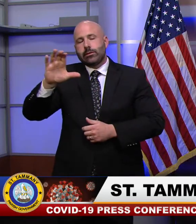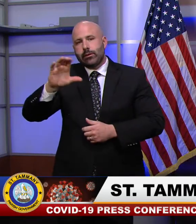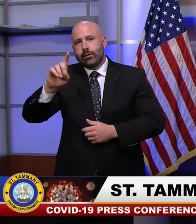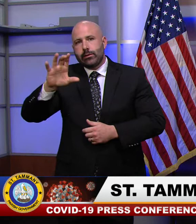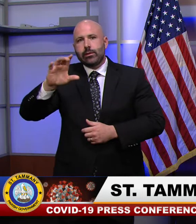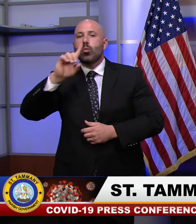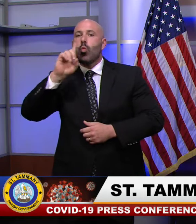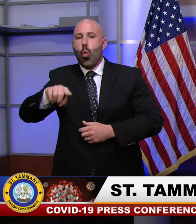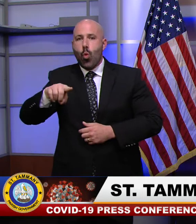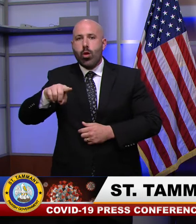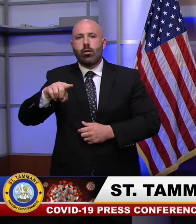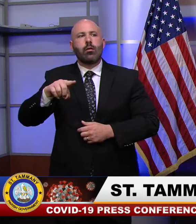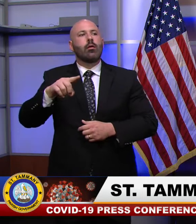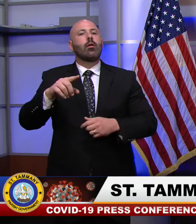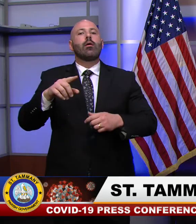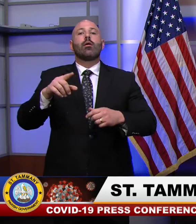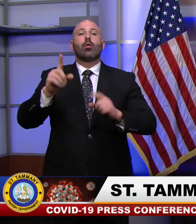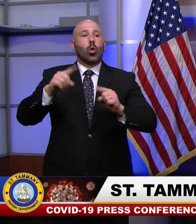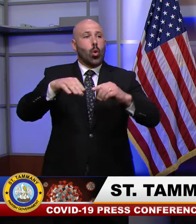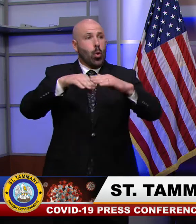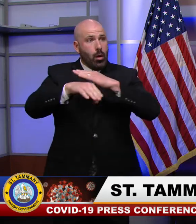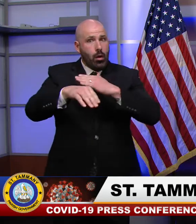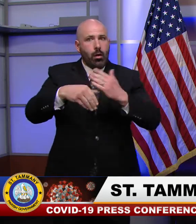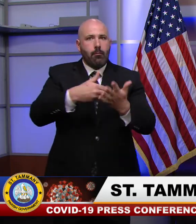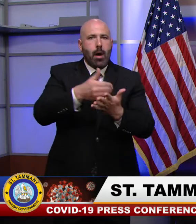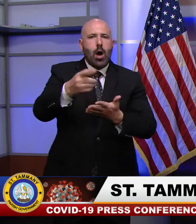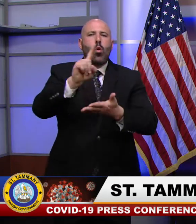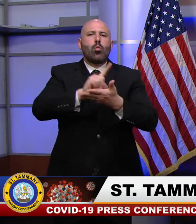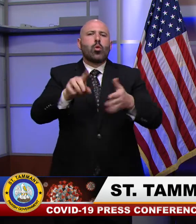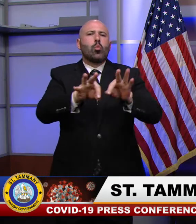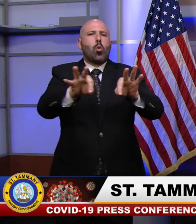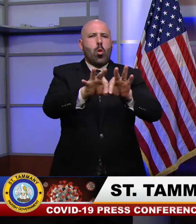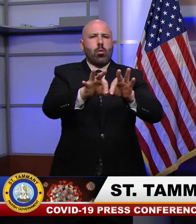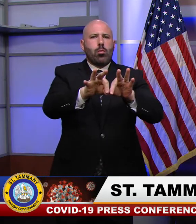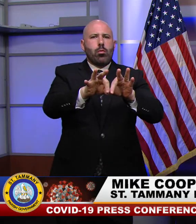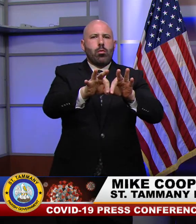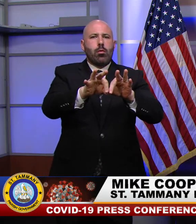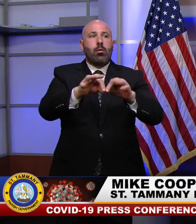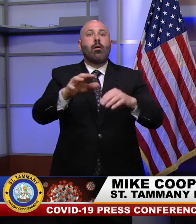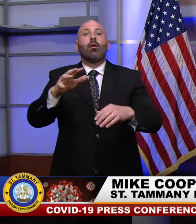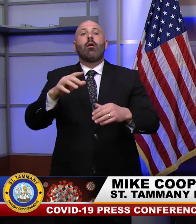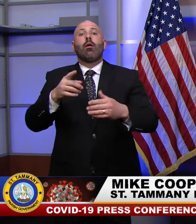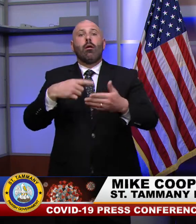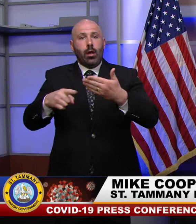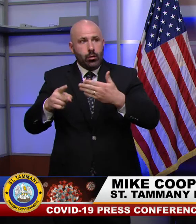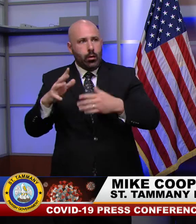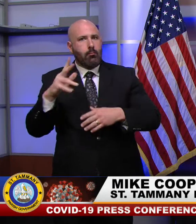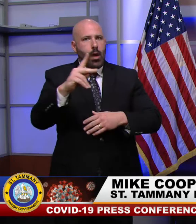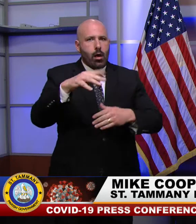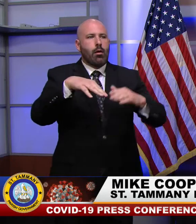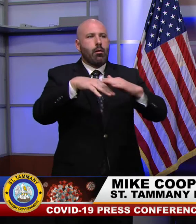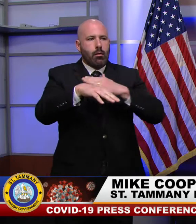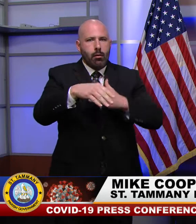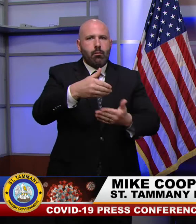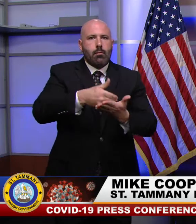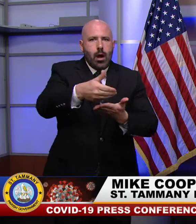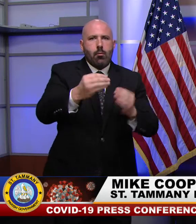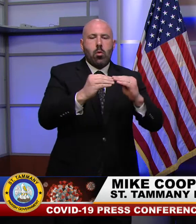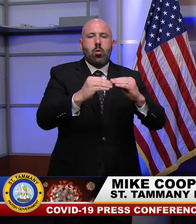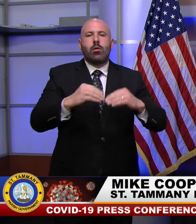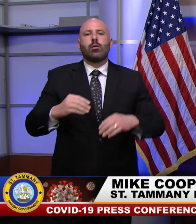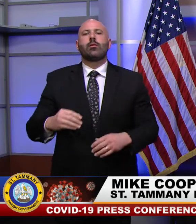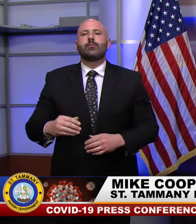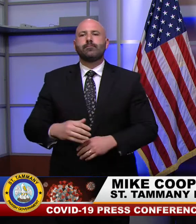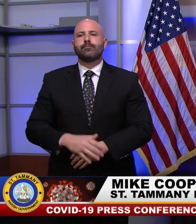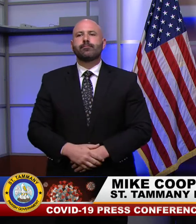community survive and maintain as we move forward. Banks